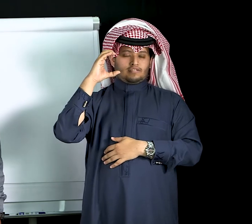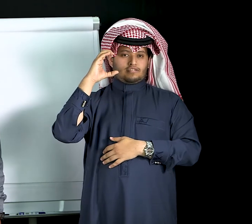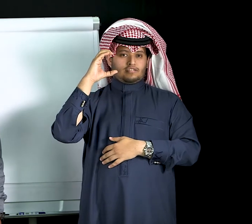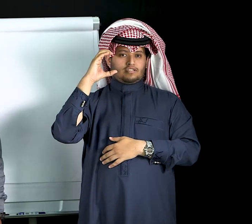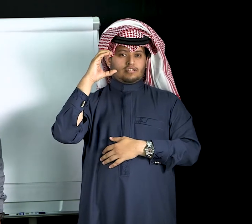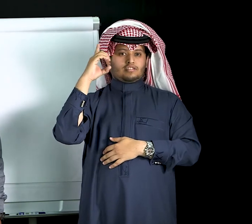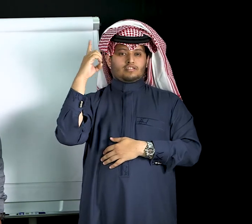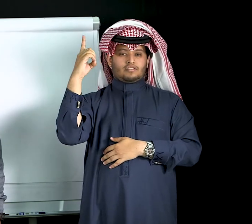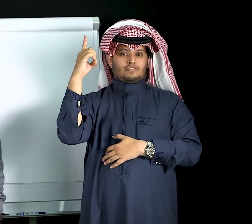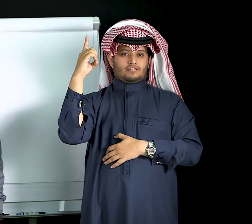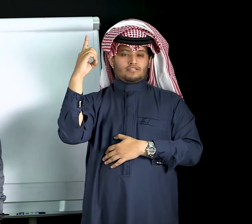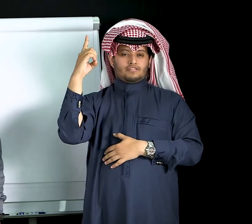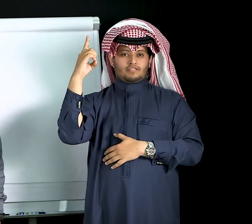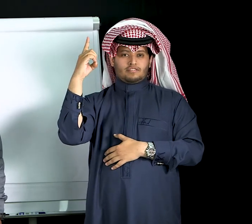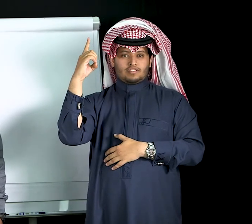D,